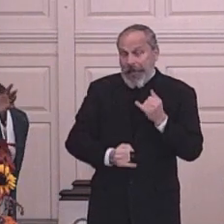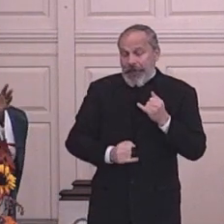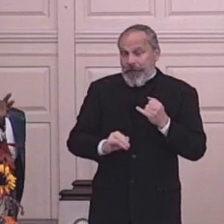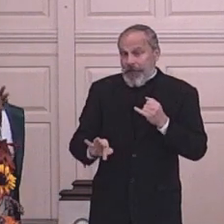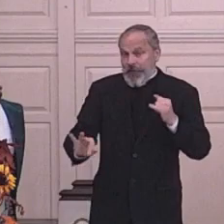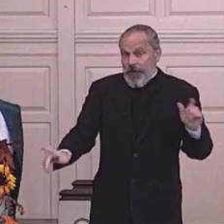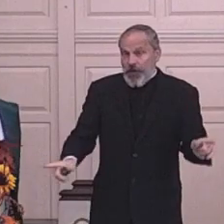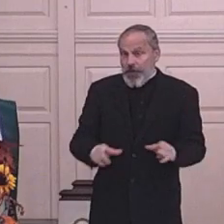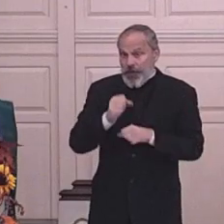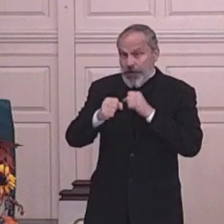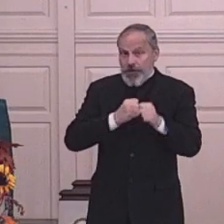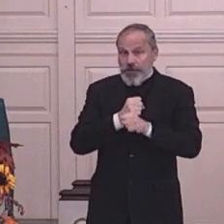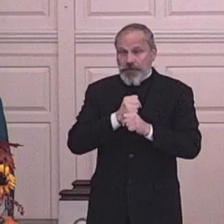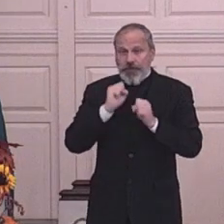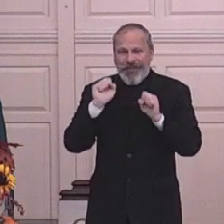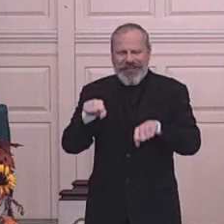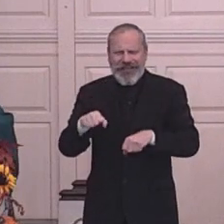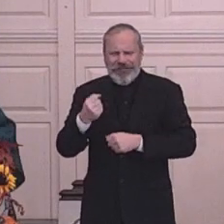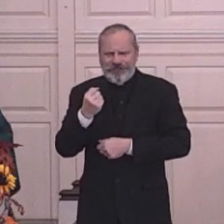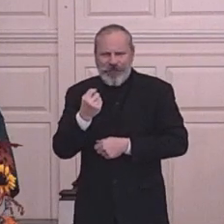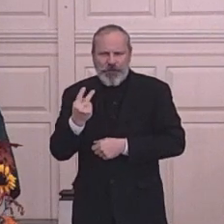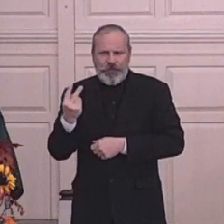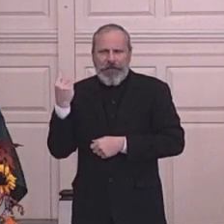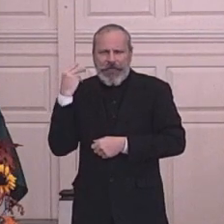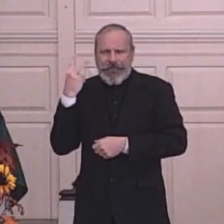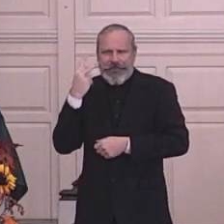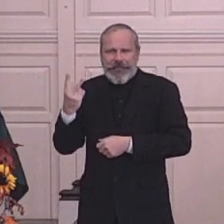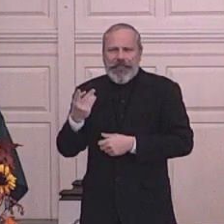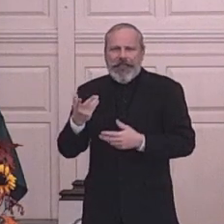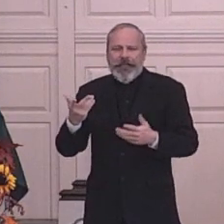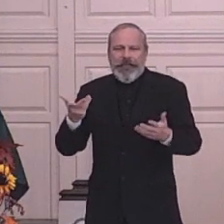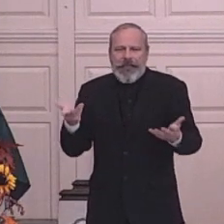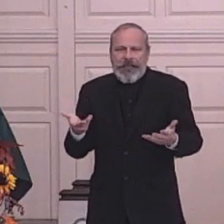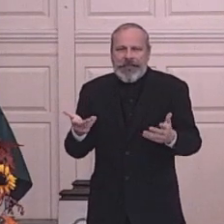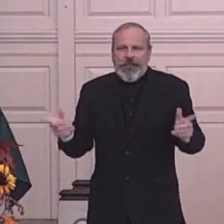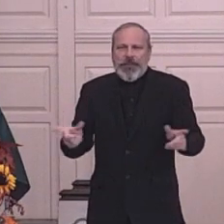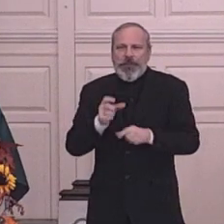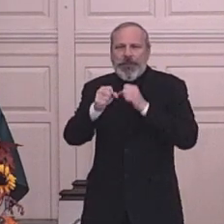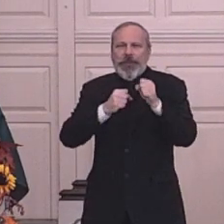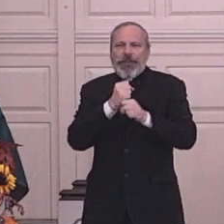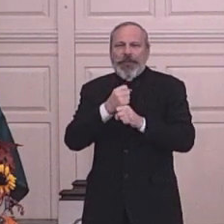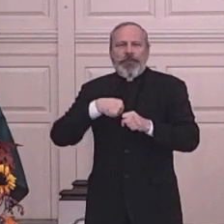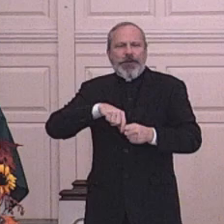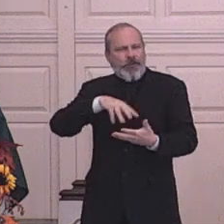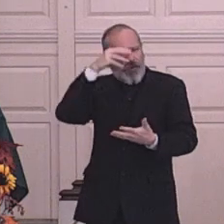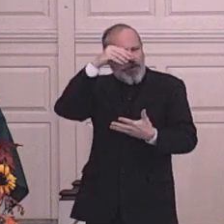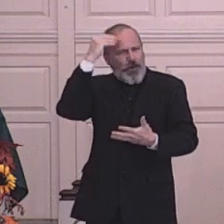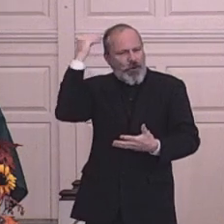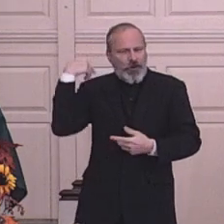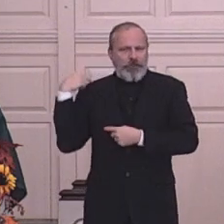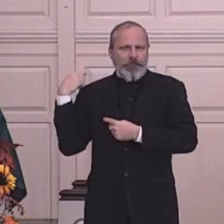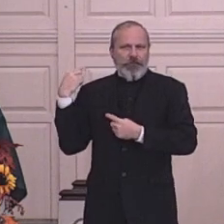stock of what we have learned through the liturgical year. What is it that you remember